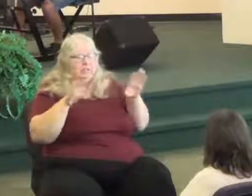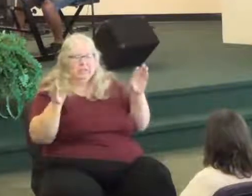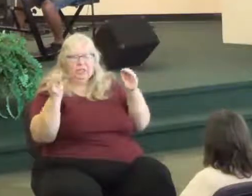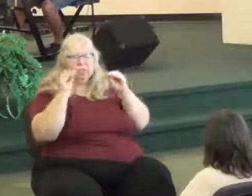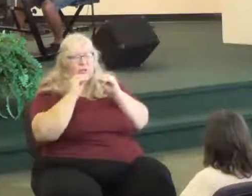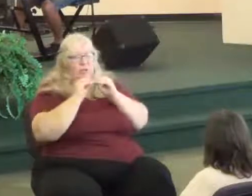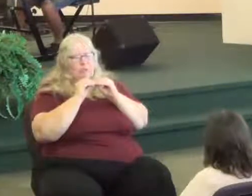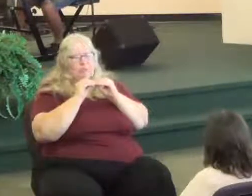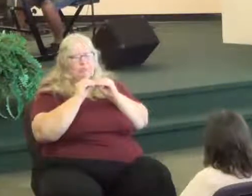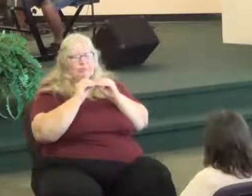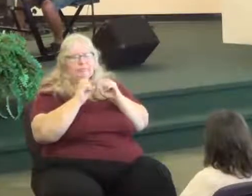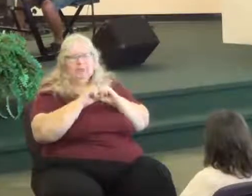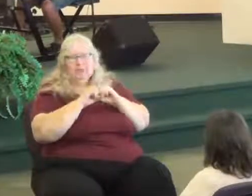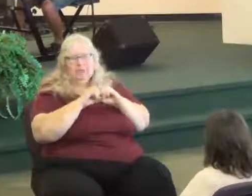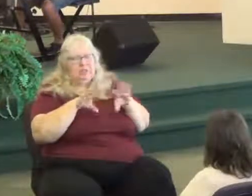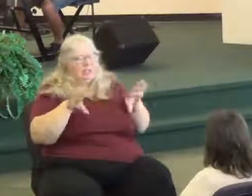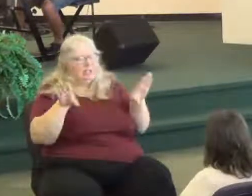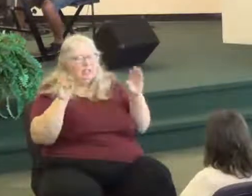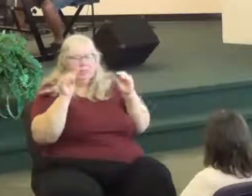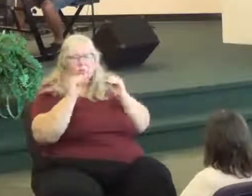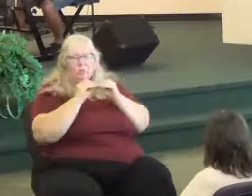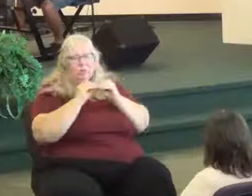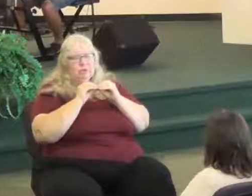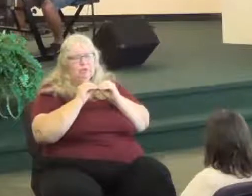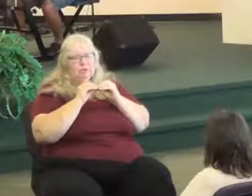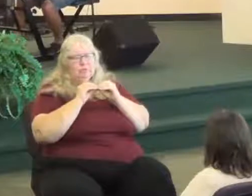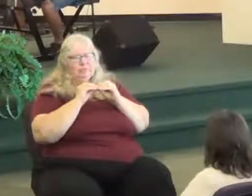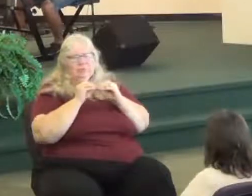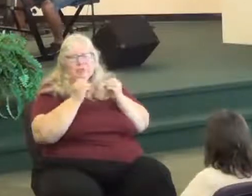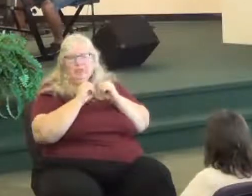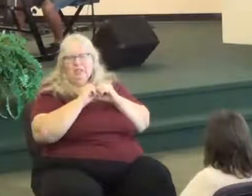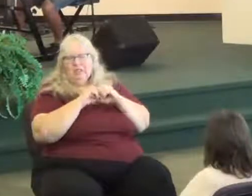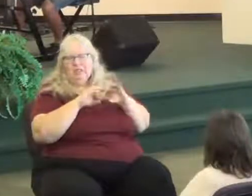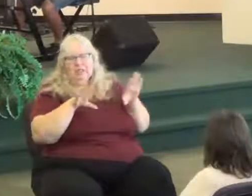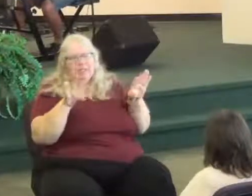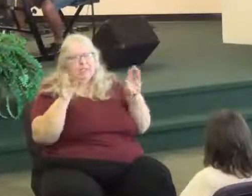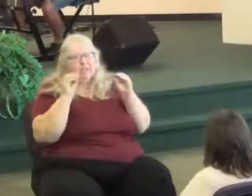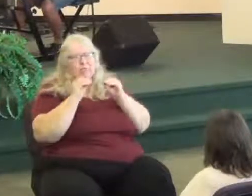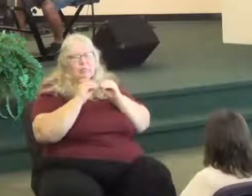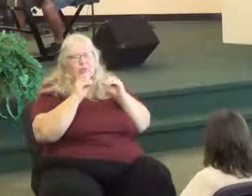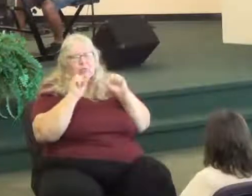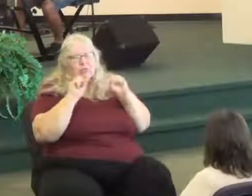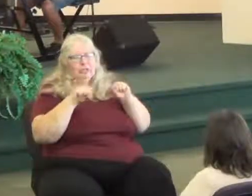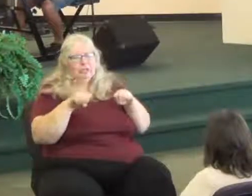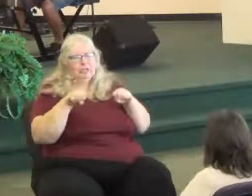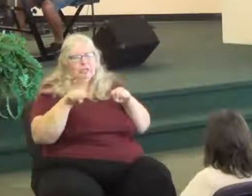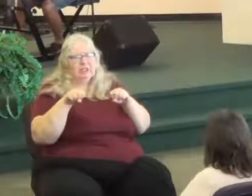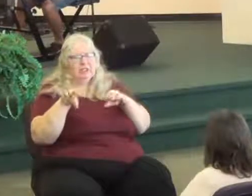Look.